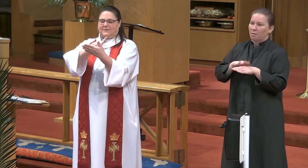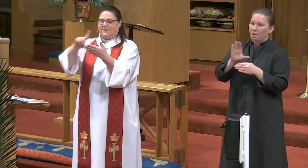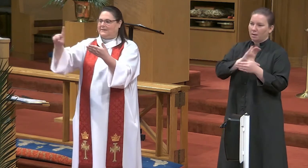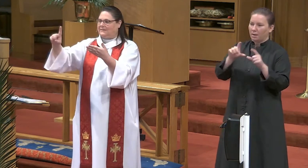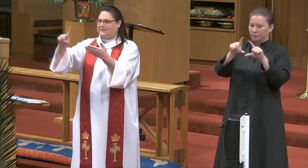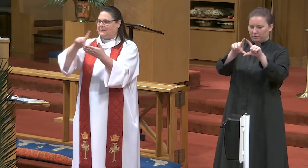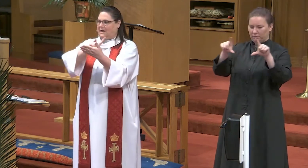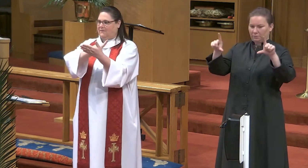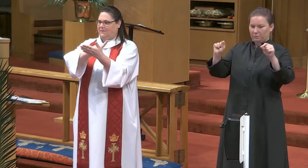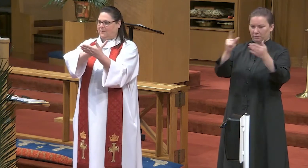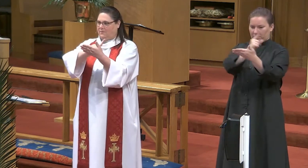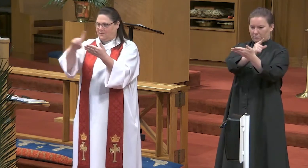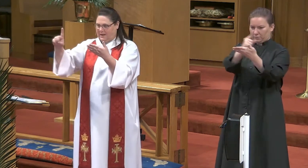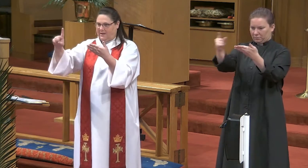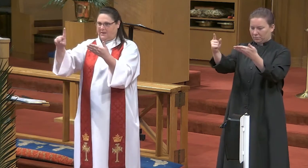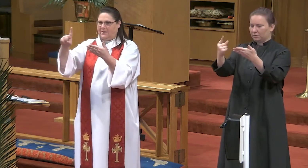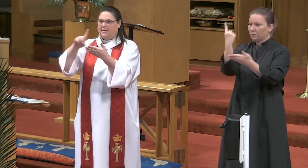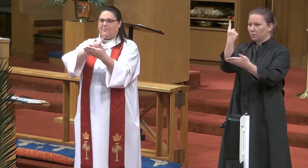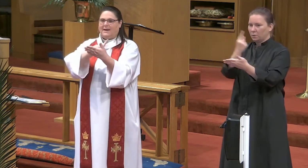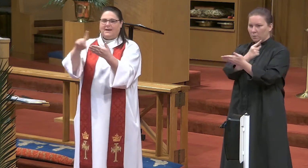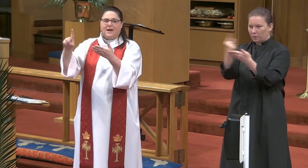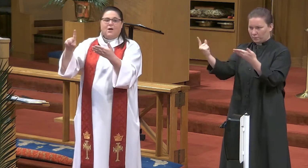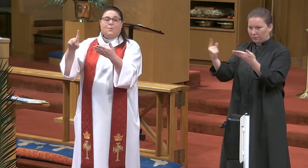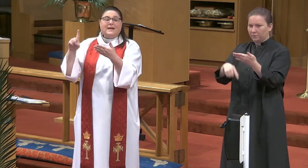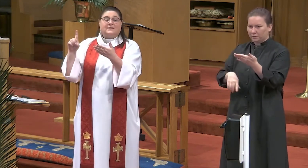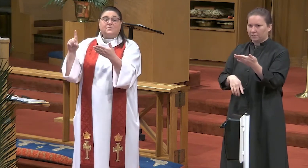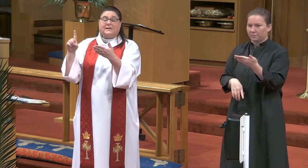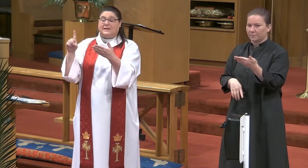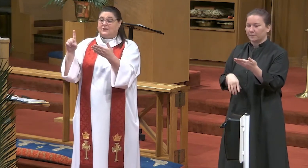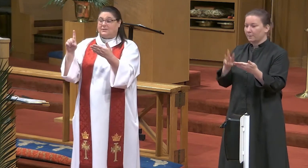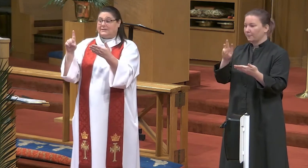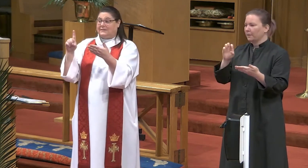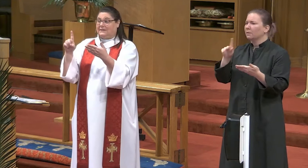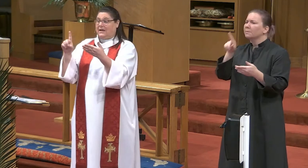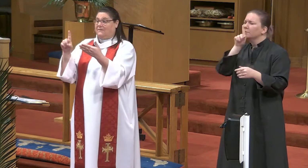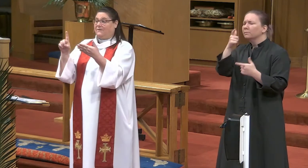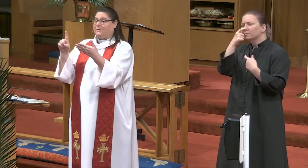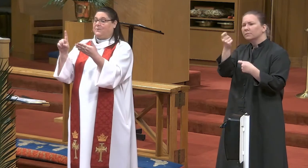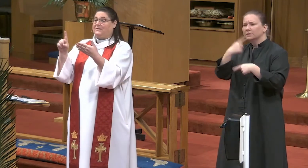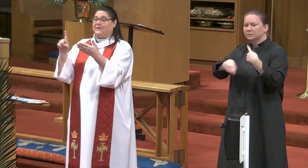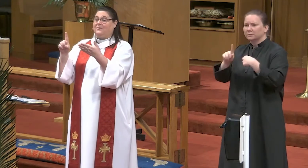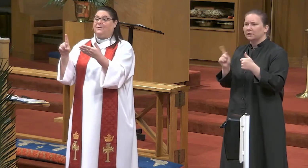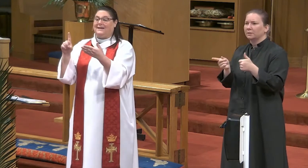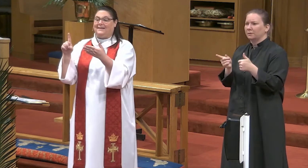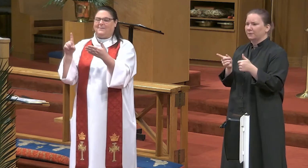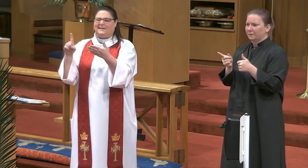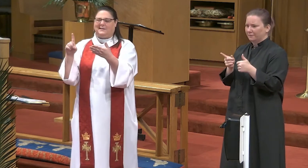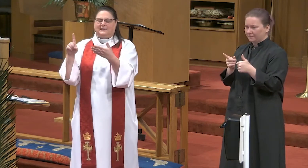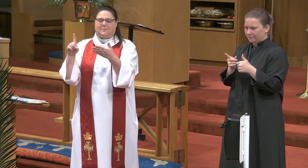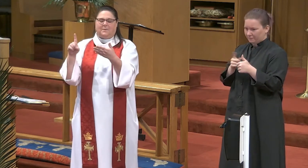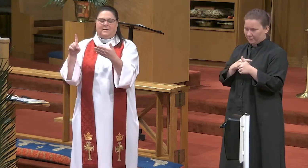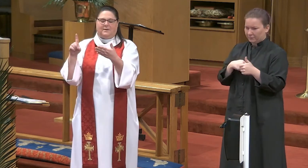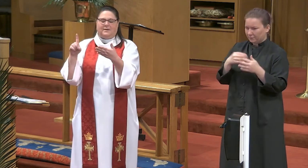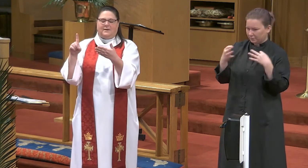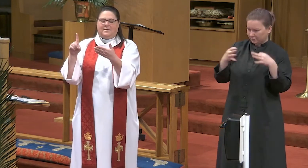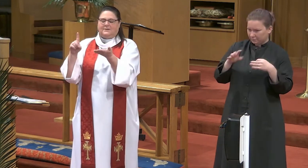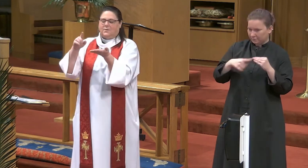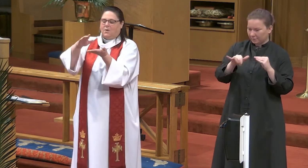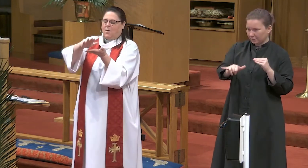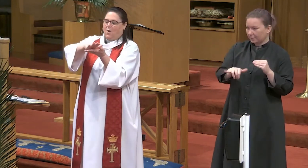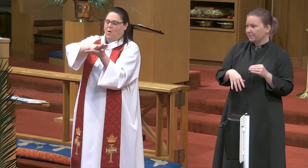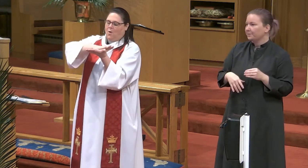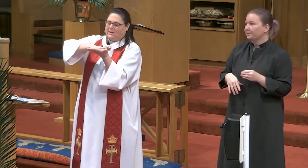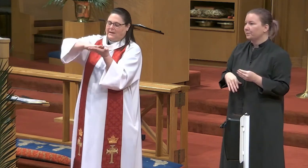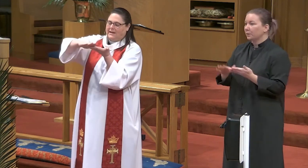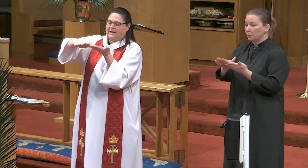calendar. That's why this is the sign for week, right? Week is a really interesting sign. First we'll put it together holy, and then I'm going to tell you something about it.